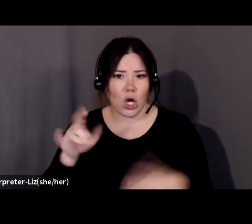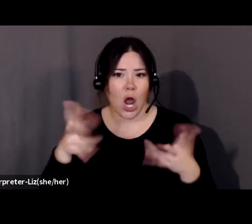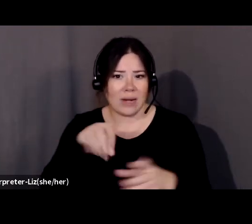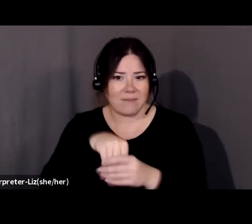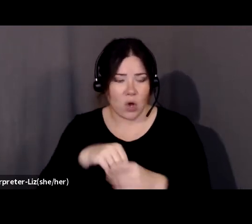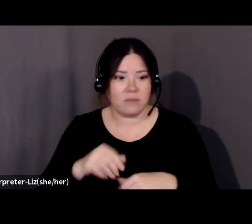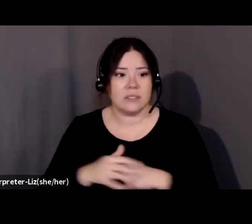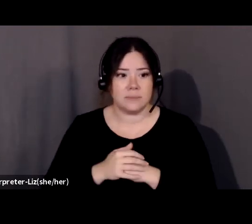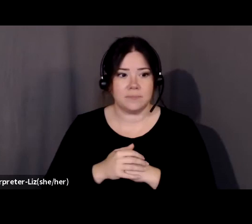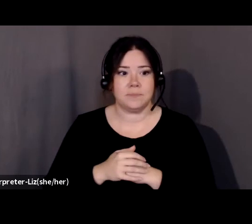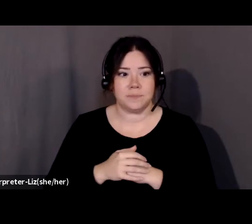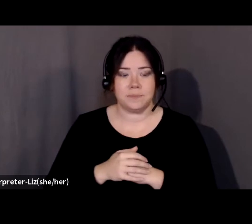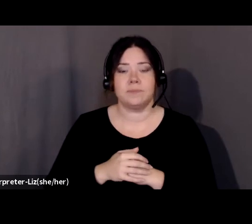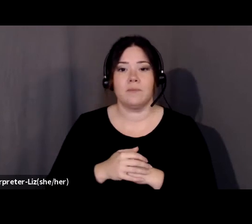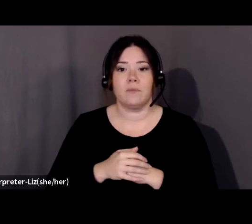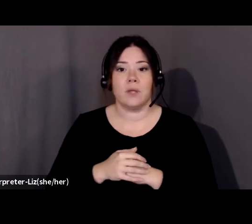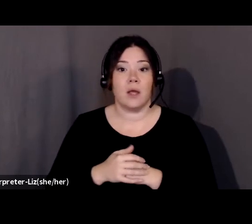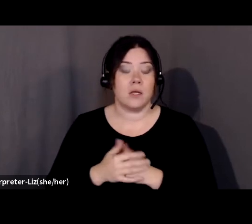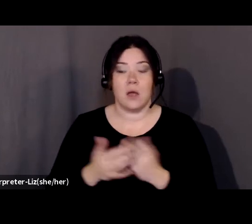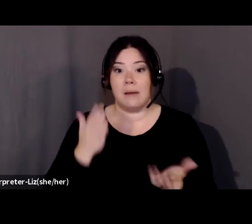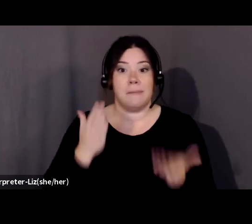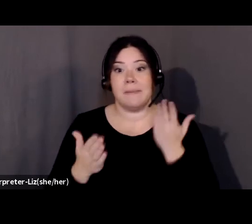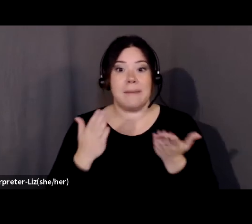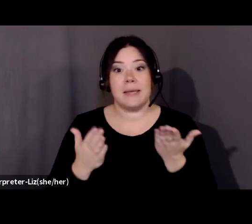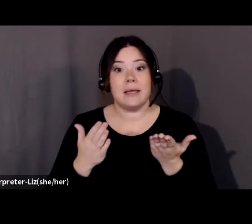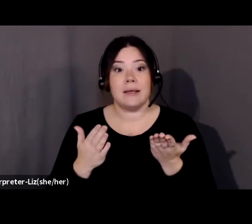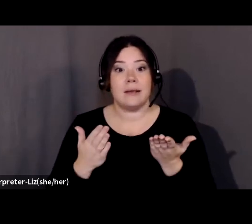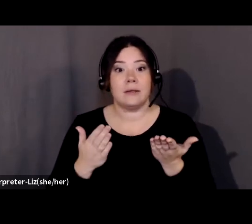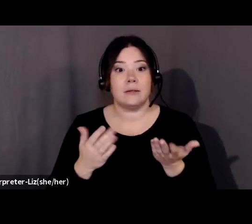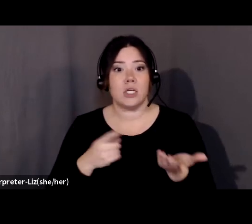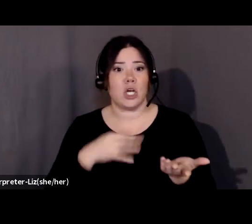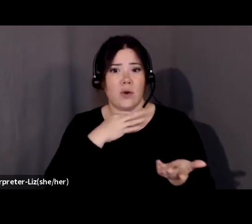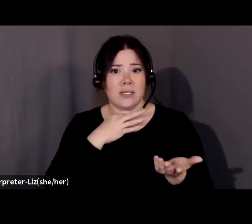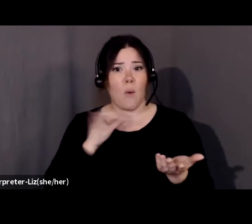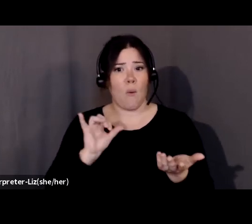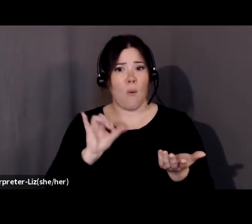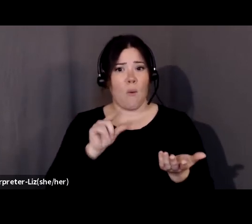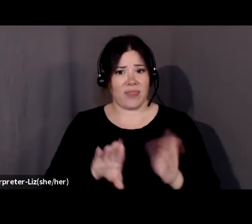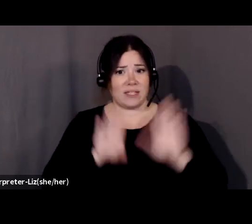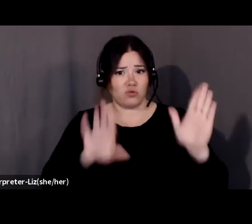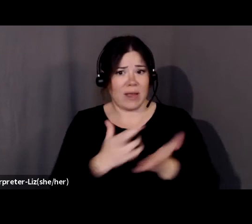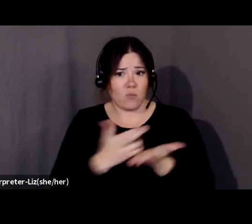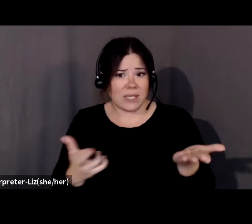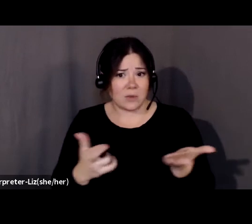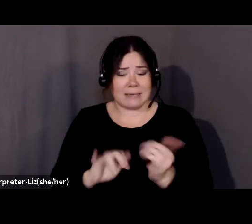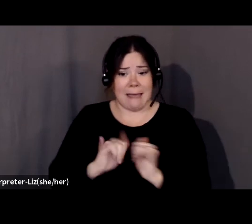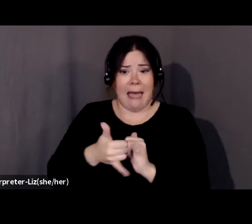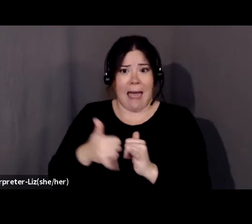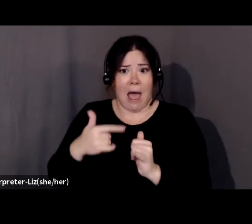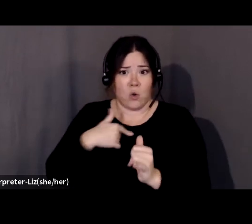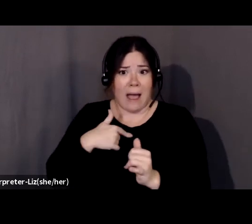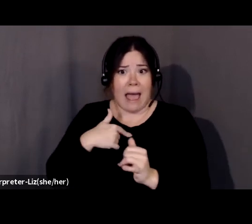service areas. So maybe you're thinking like this has been a great resource and you want to actually implement some